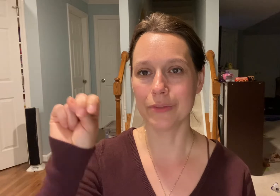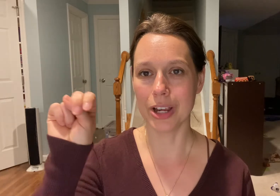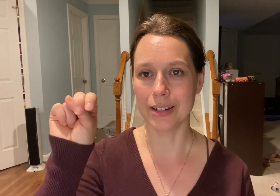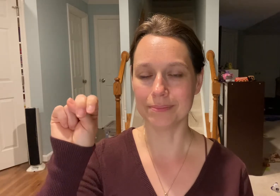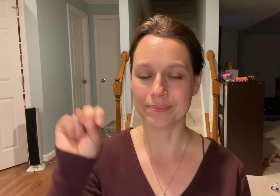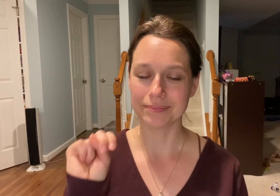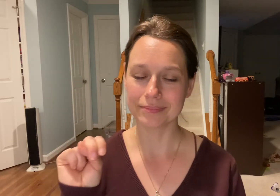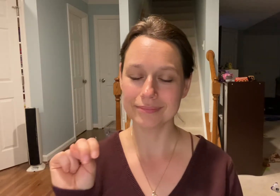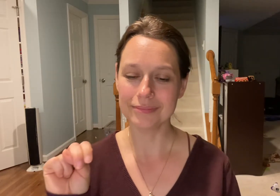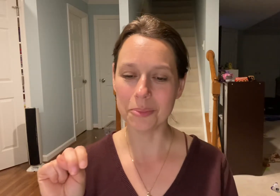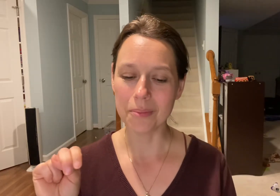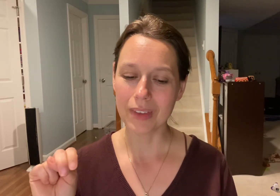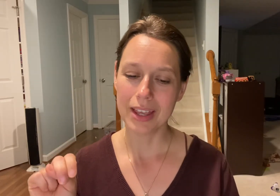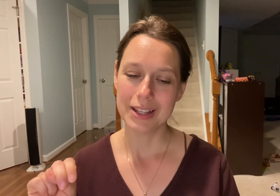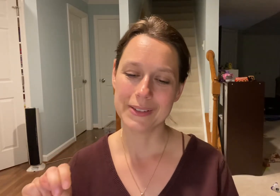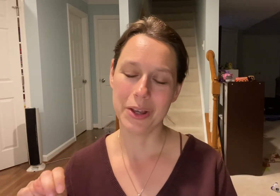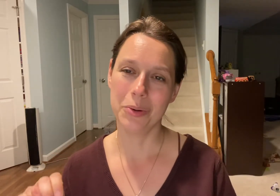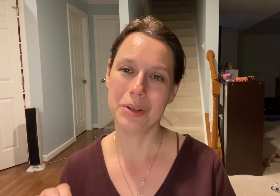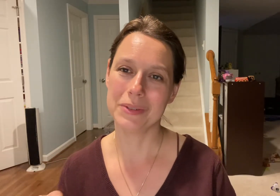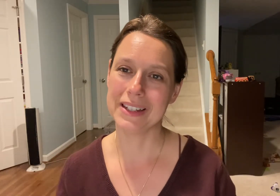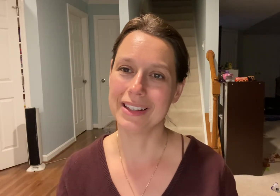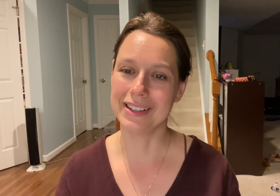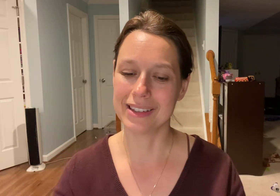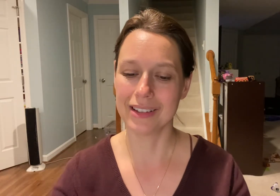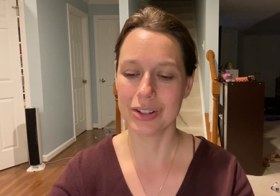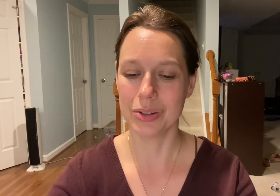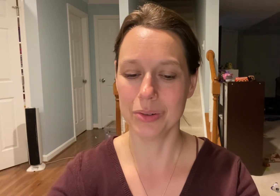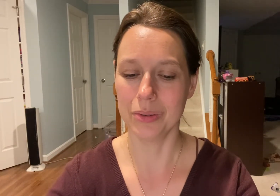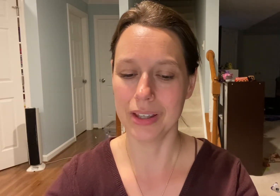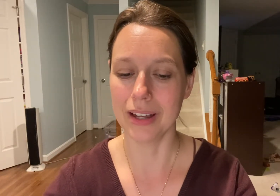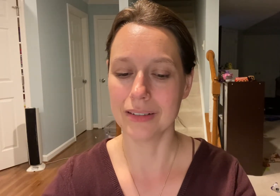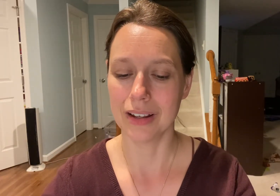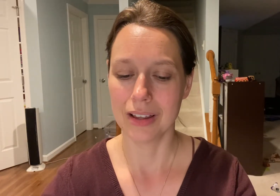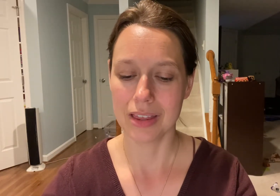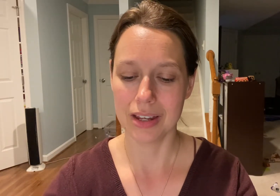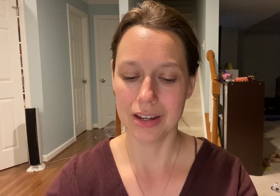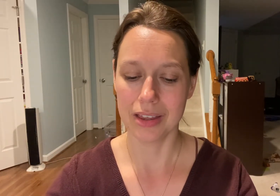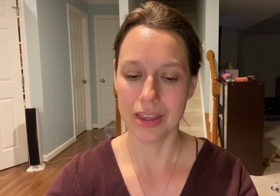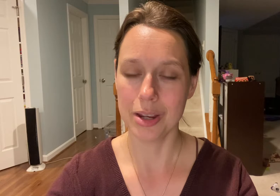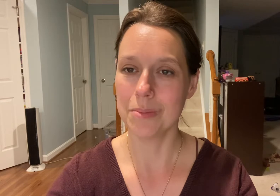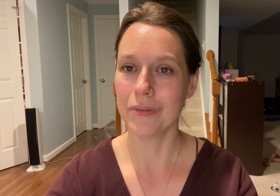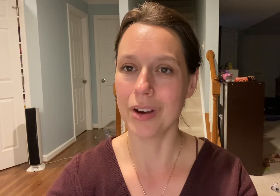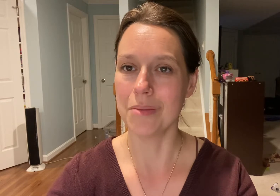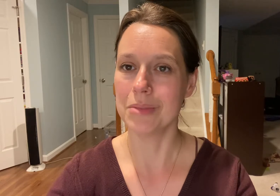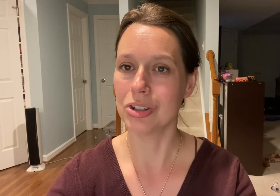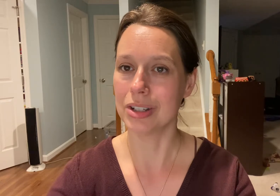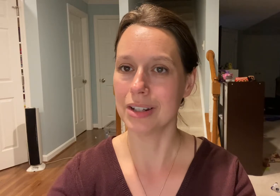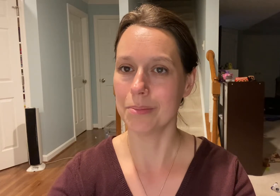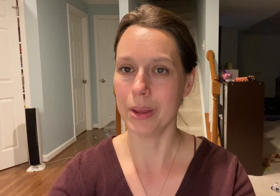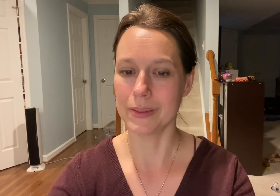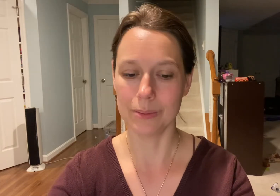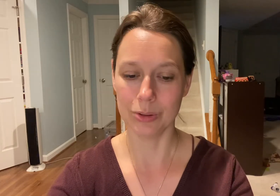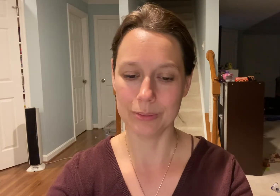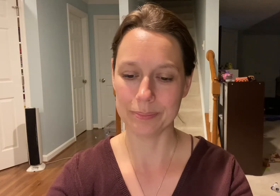N. So we will sing this to, again, the theme from Mission Impossible.